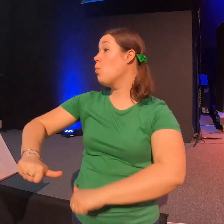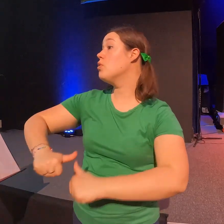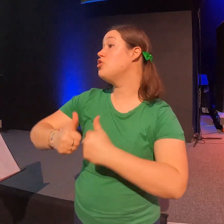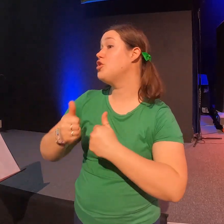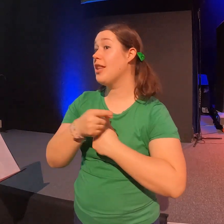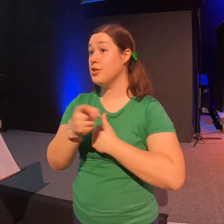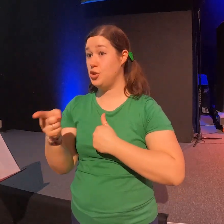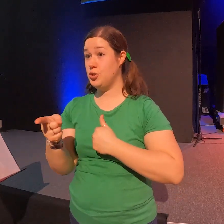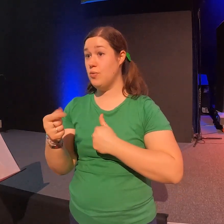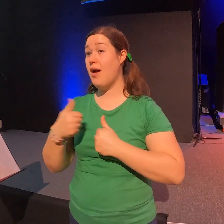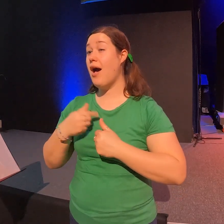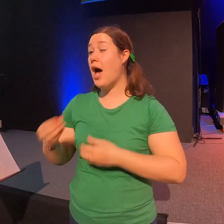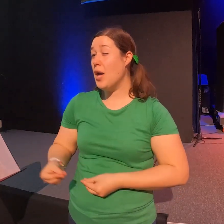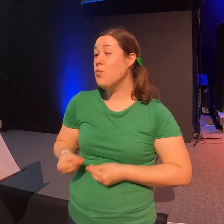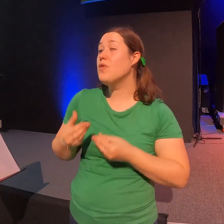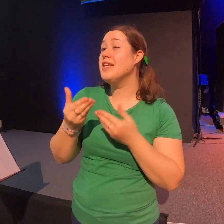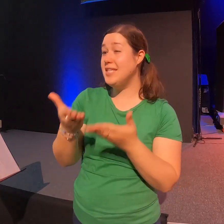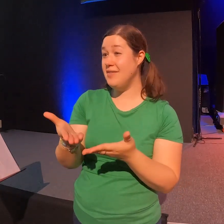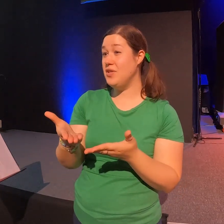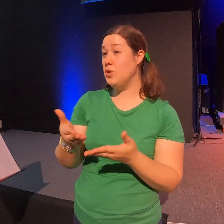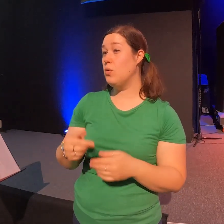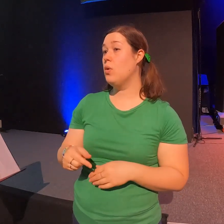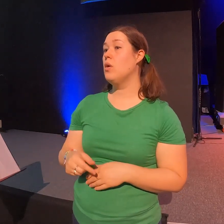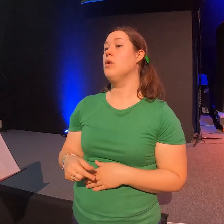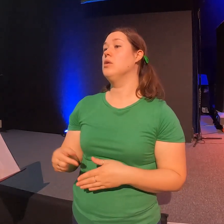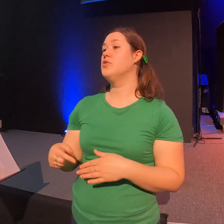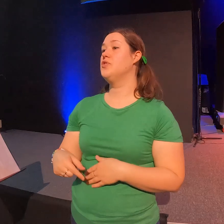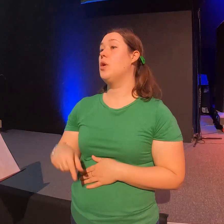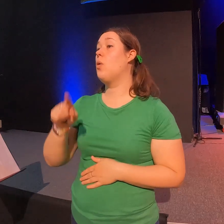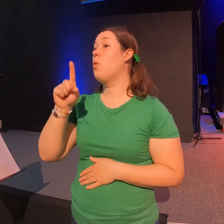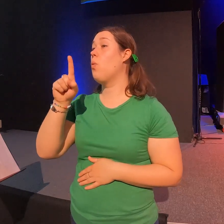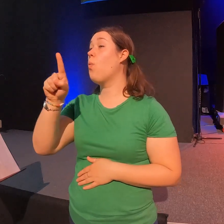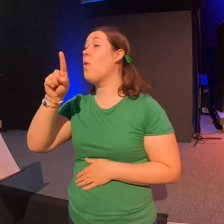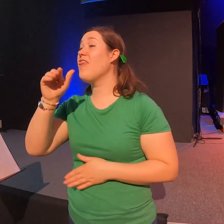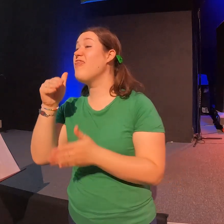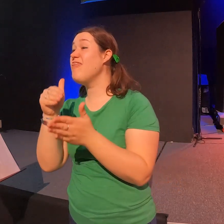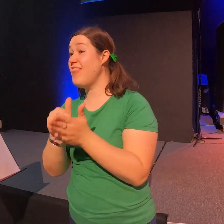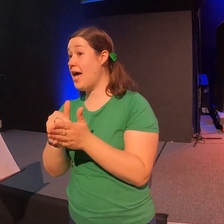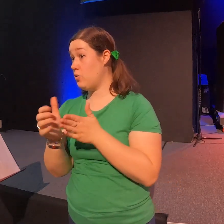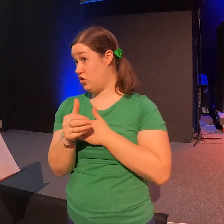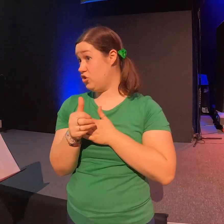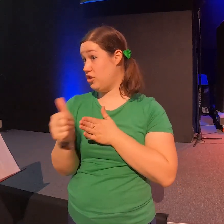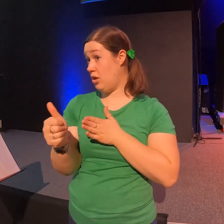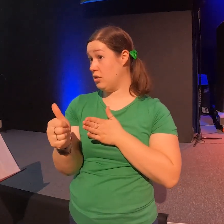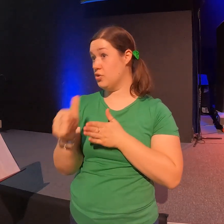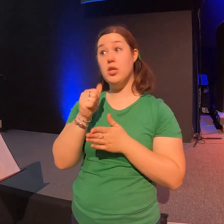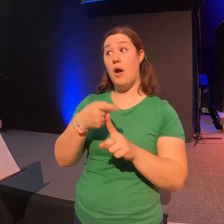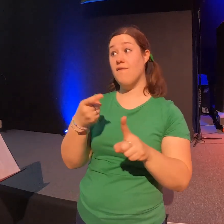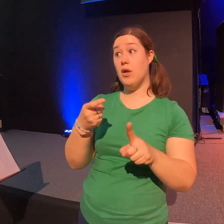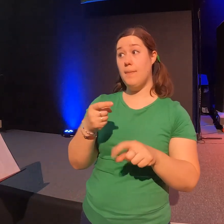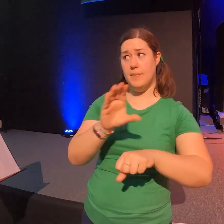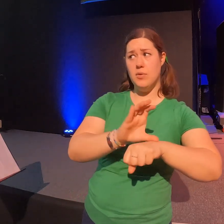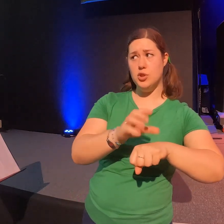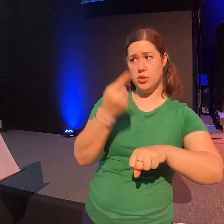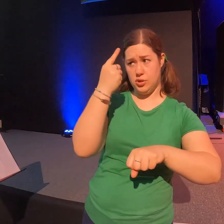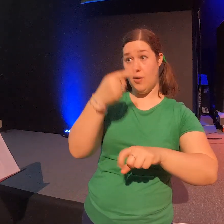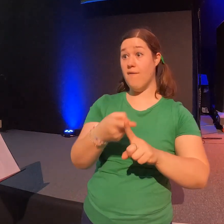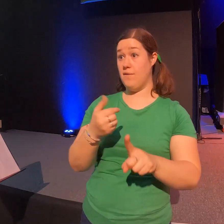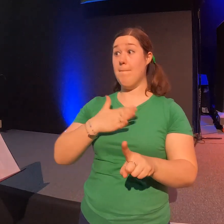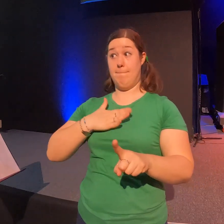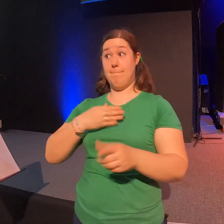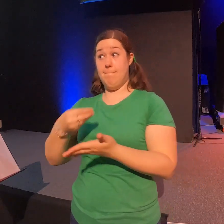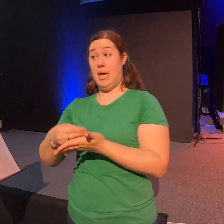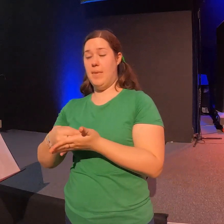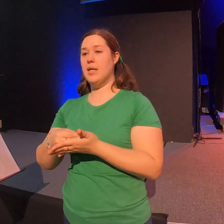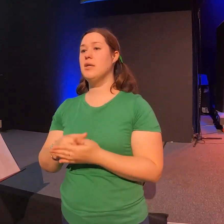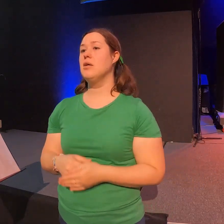$1,000, not out of the church account, out of my own account, for you to find me one person who is